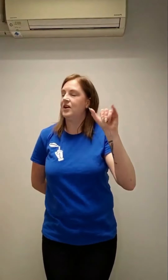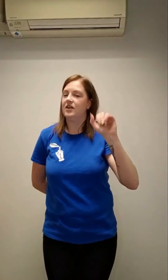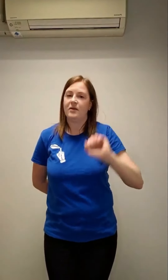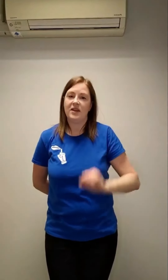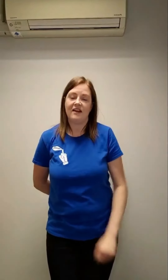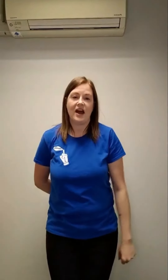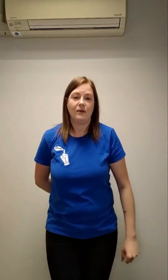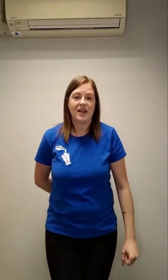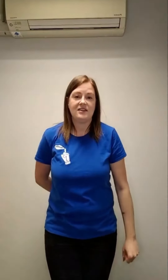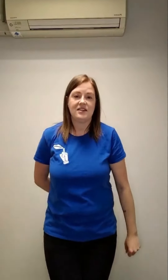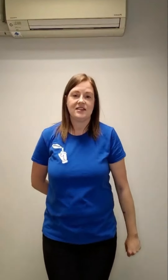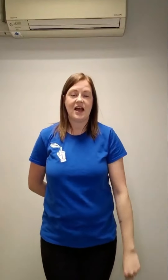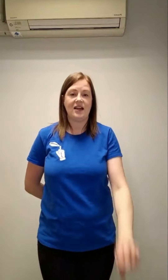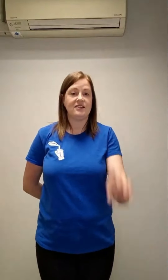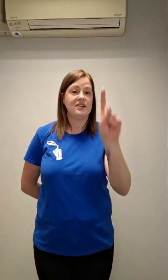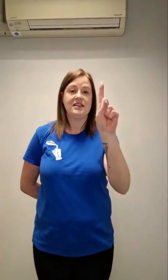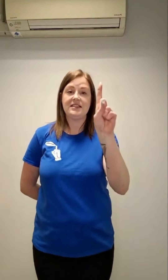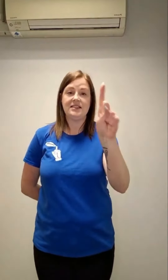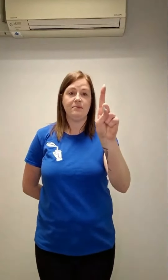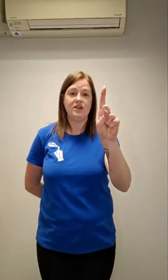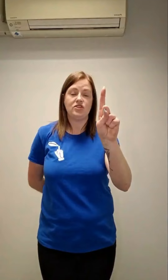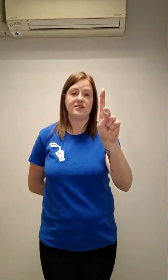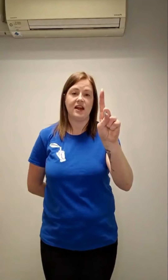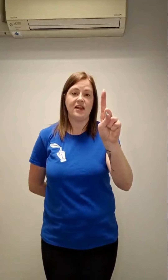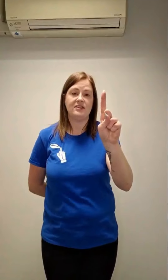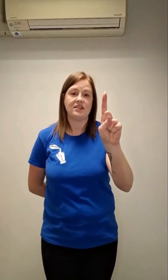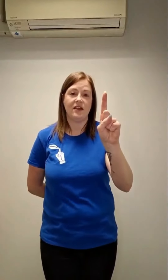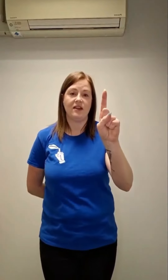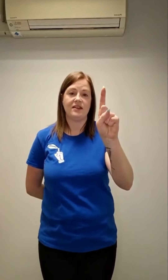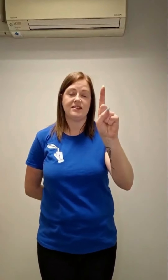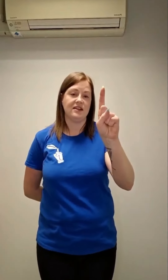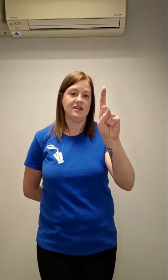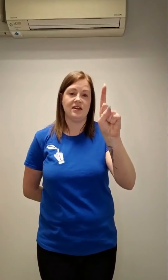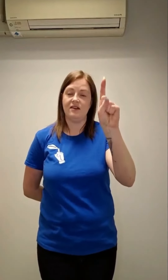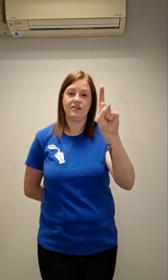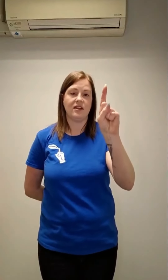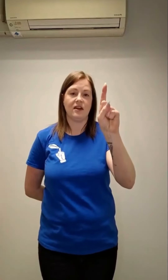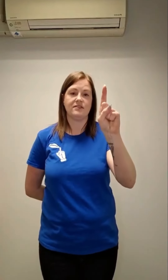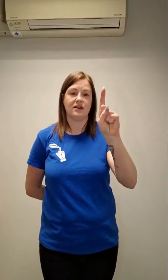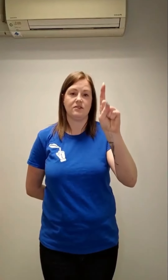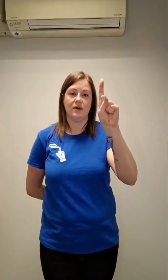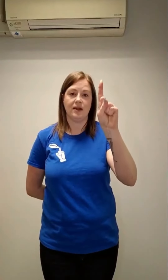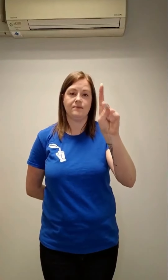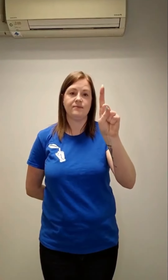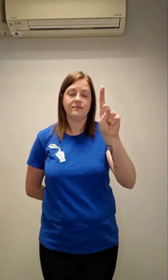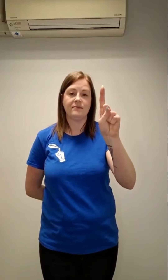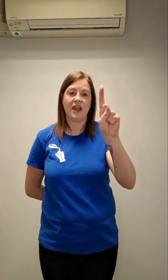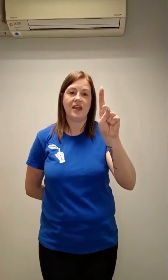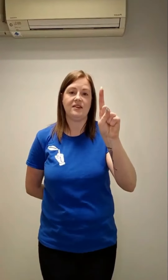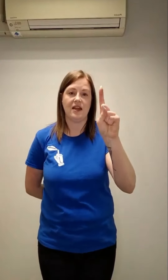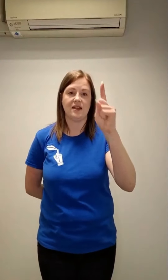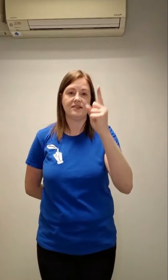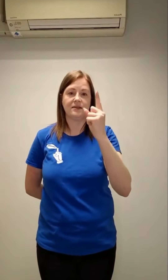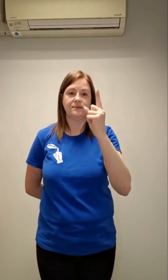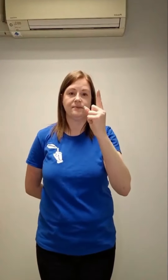Then we have our index hand, simply just our index finger extended and everything else tucked away. Index. It